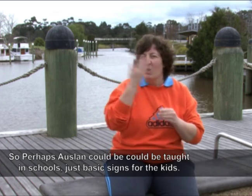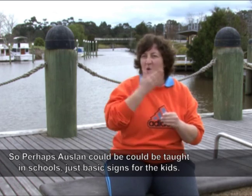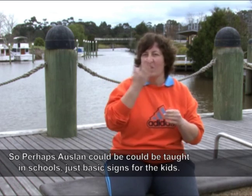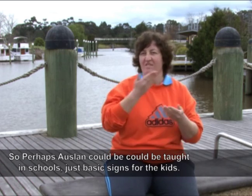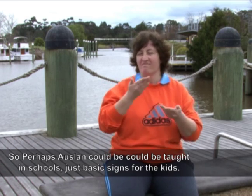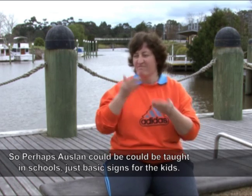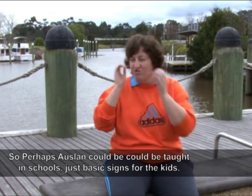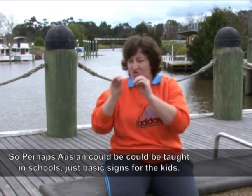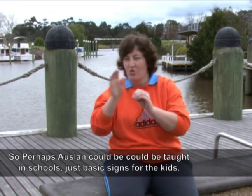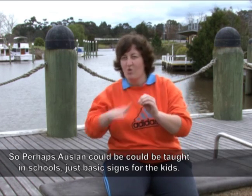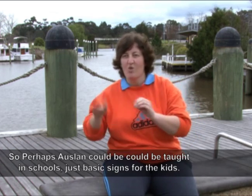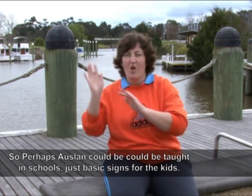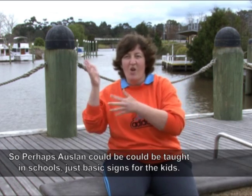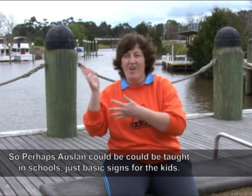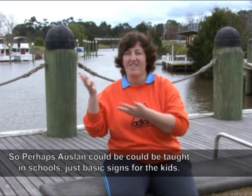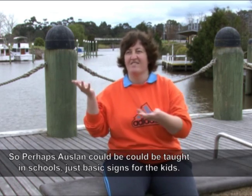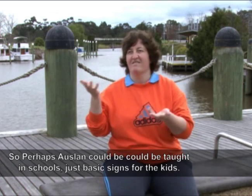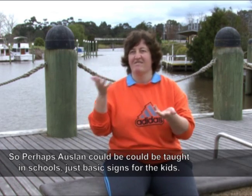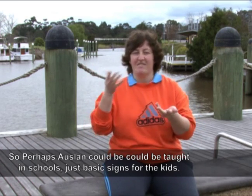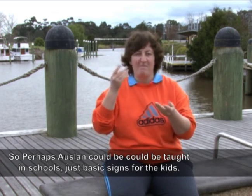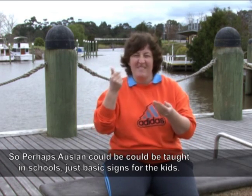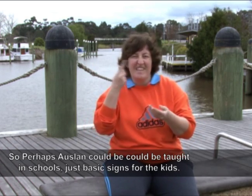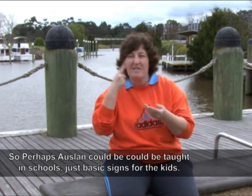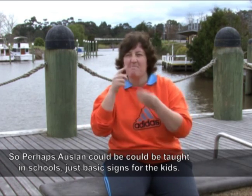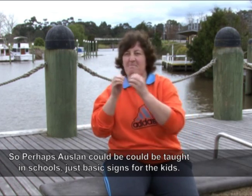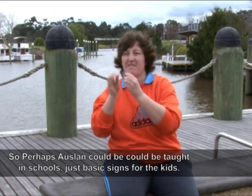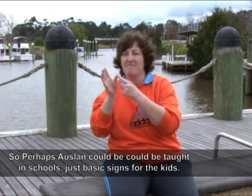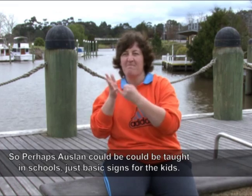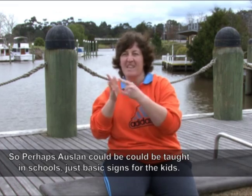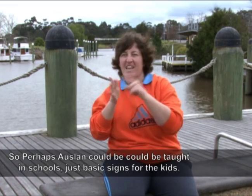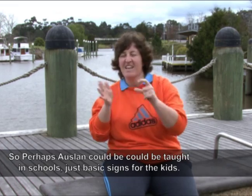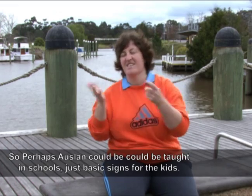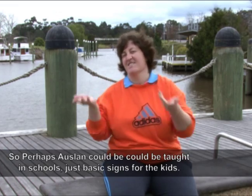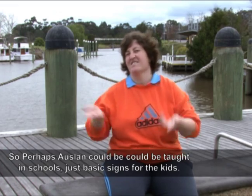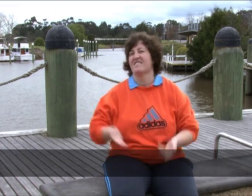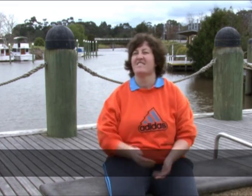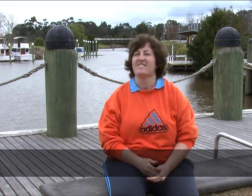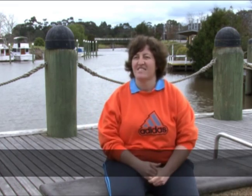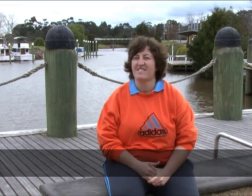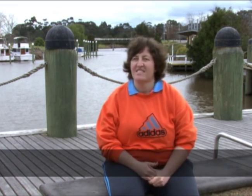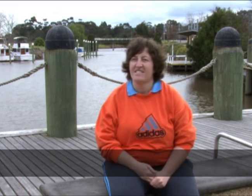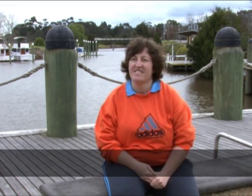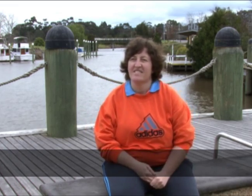to sign with me. So perhaps Auslan could be taught at schools, just some basic signs for the